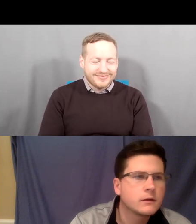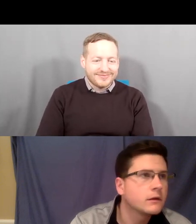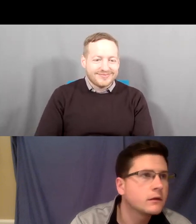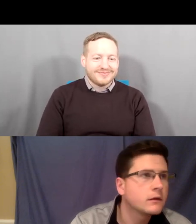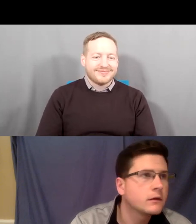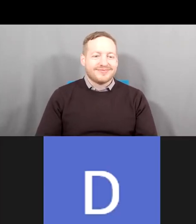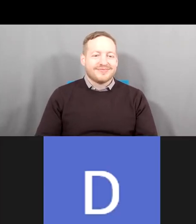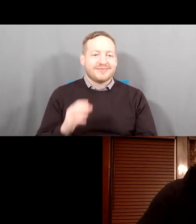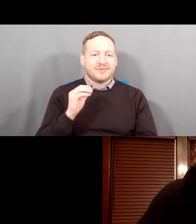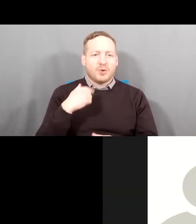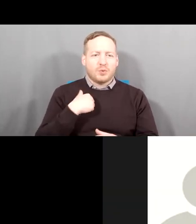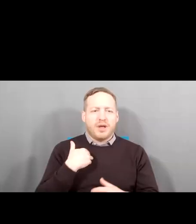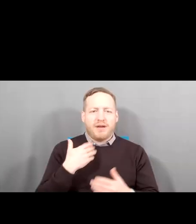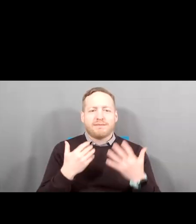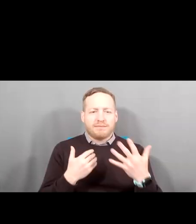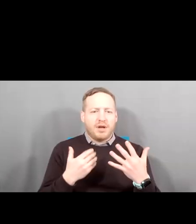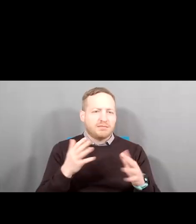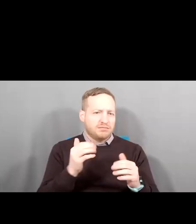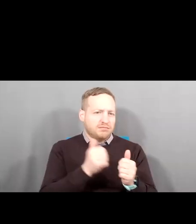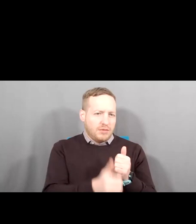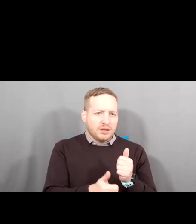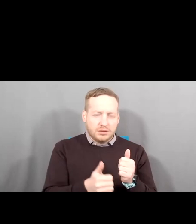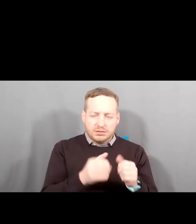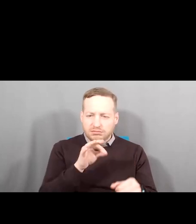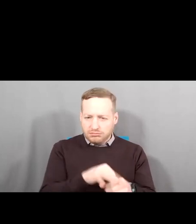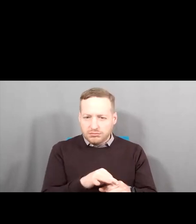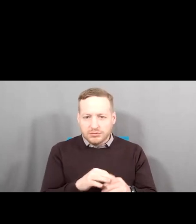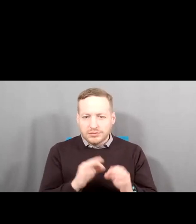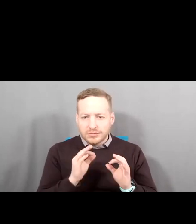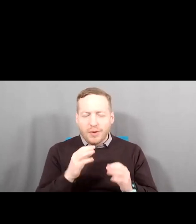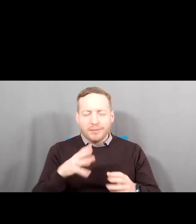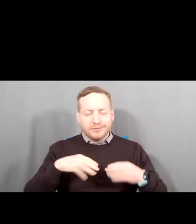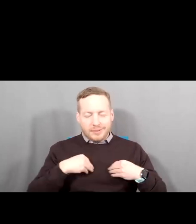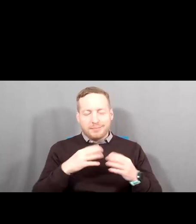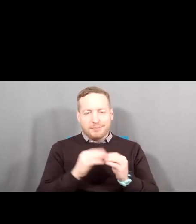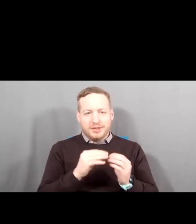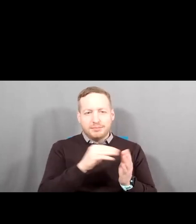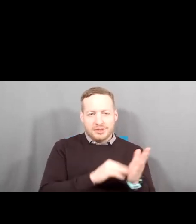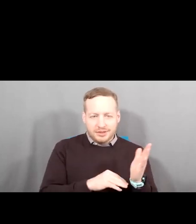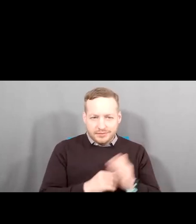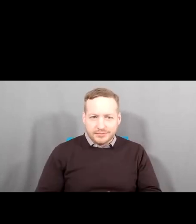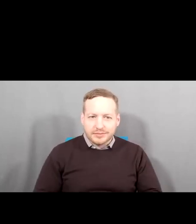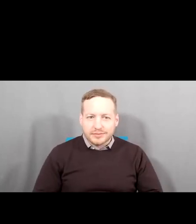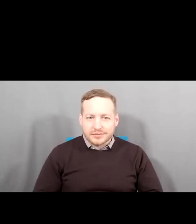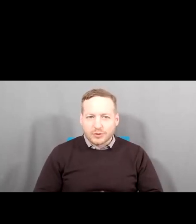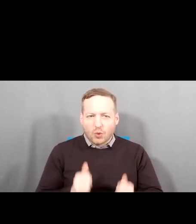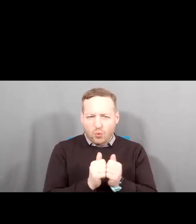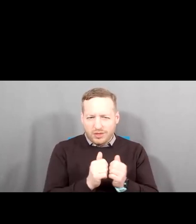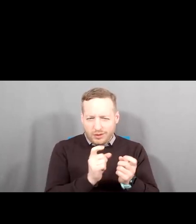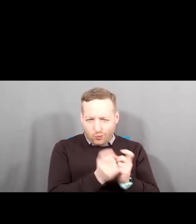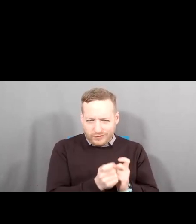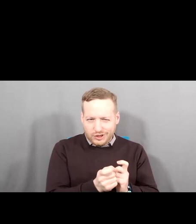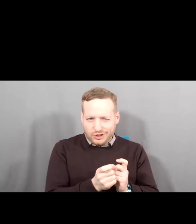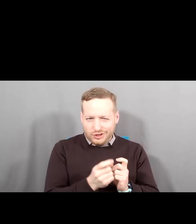recognized at this point, so you couldn't vote. So we have 5, so it passes at this time. We accept the